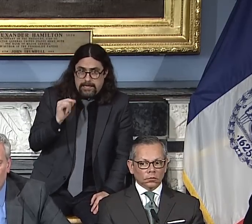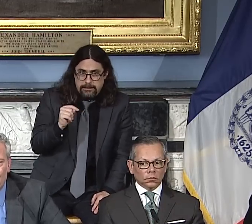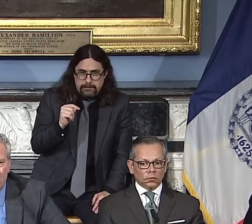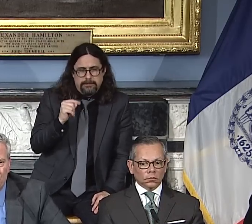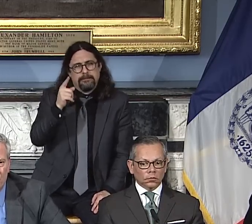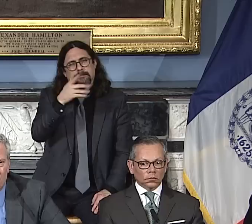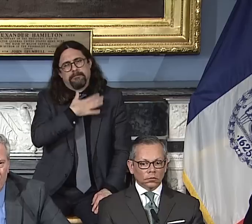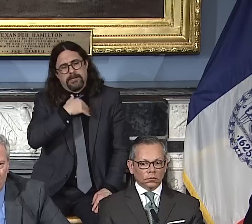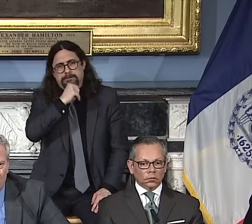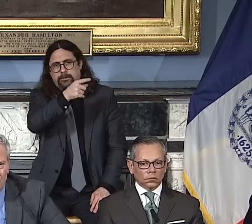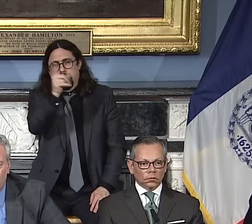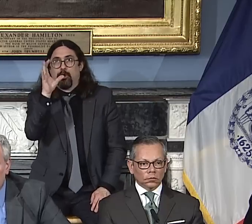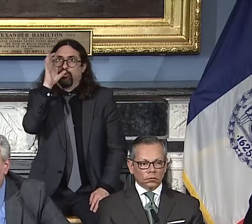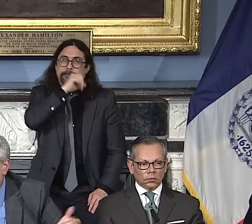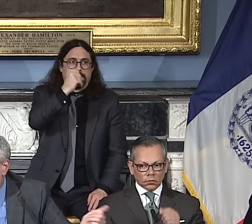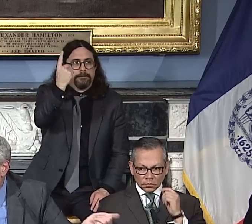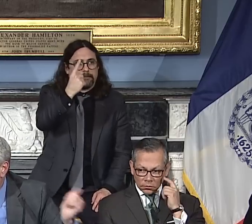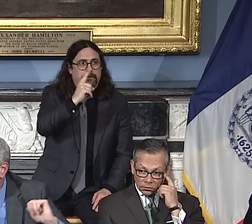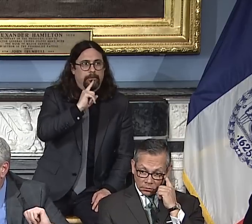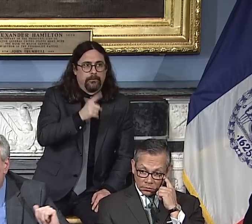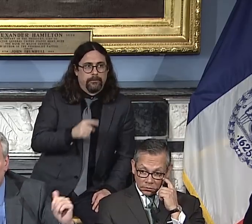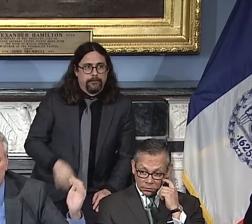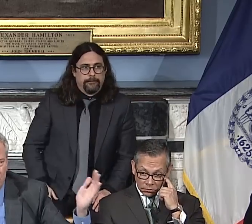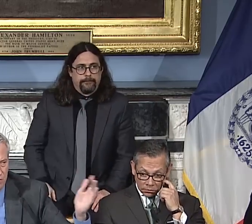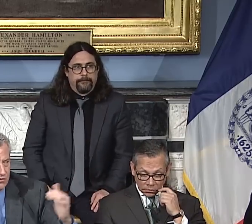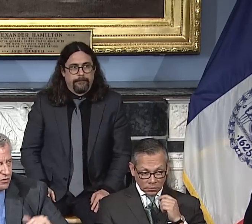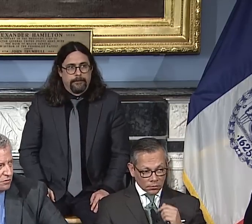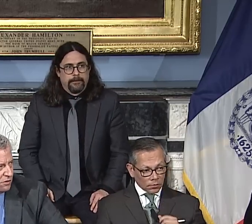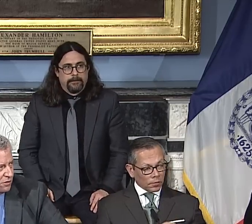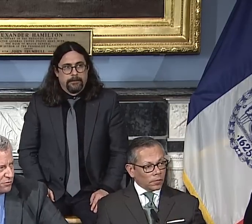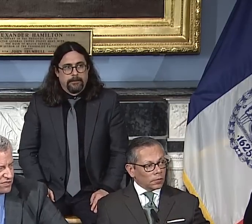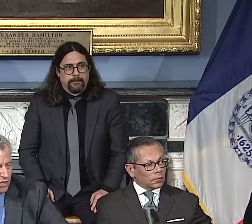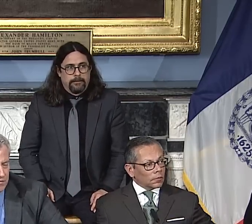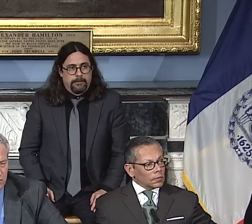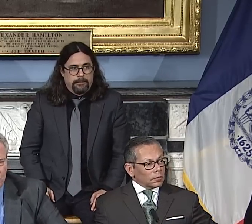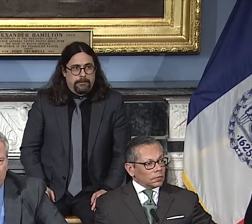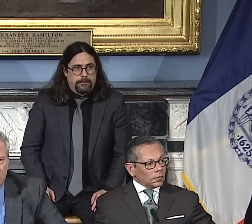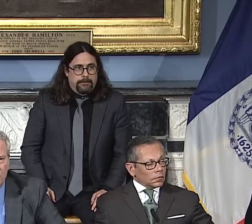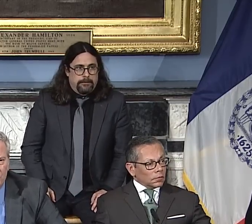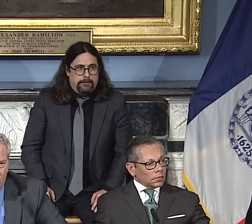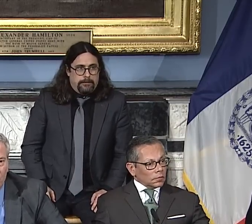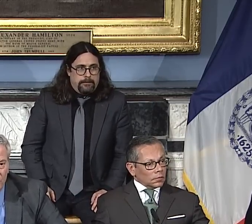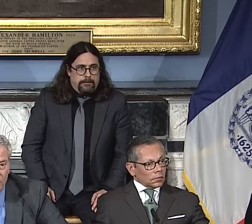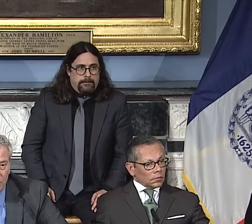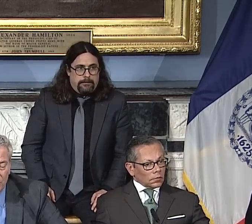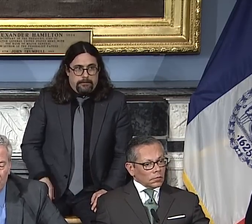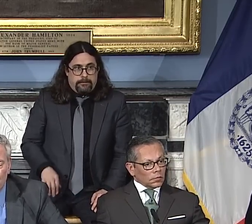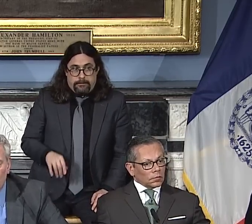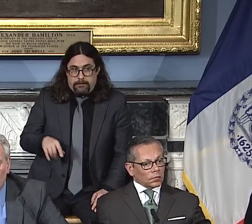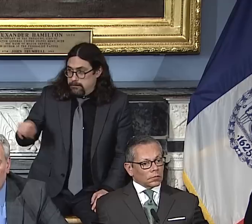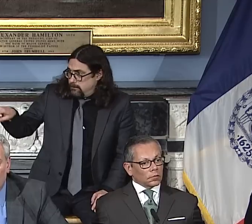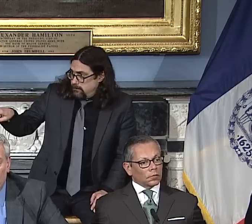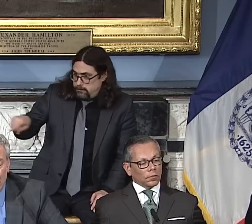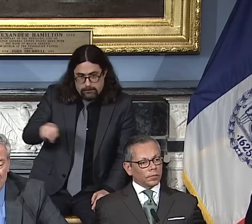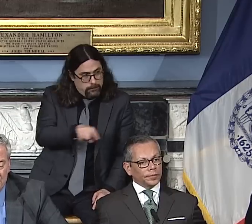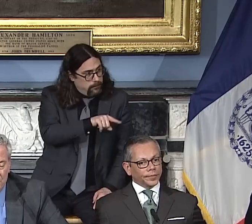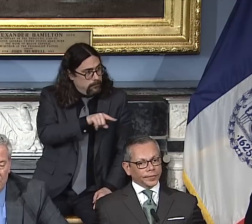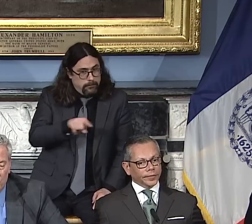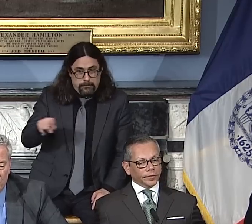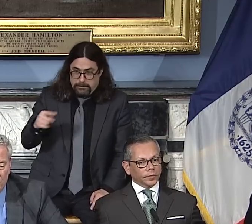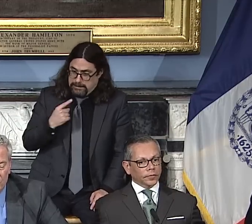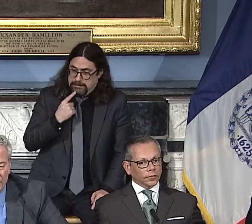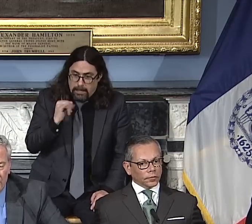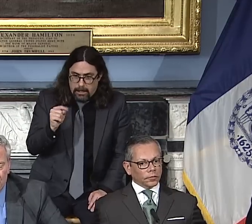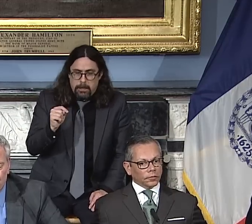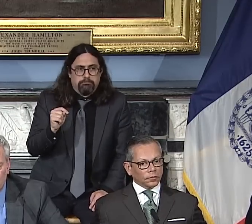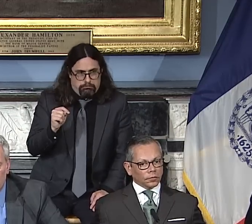it's not coming from our mouths, my mouth, or these folks, or official press office or Twitter feed, don't believe it. But ask us, and we'll